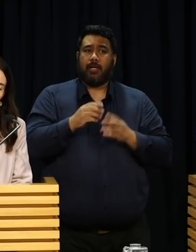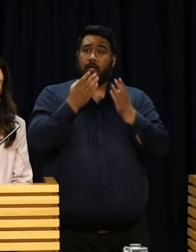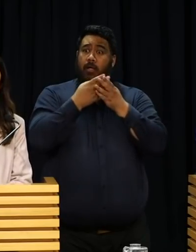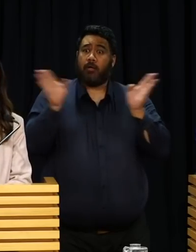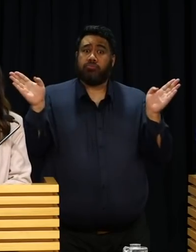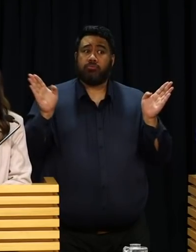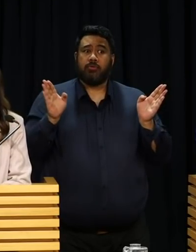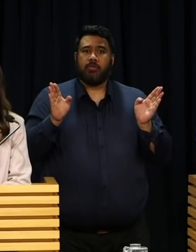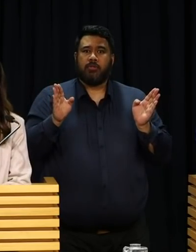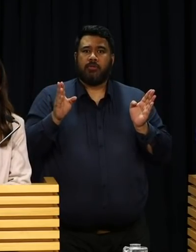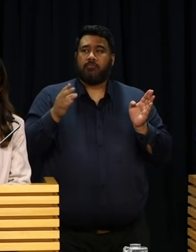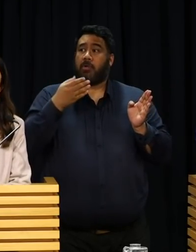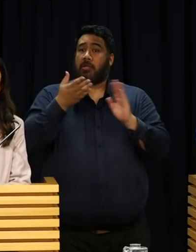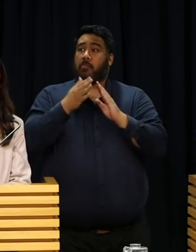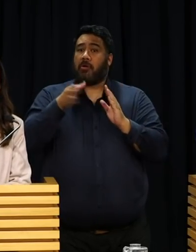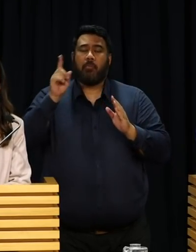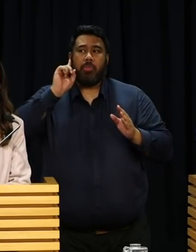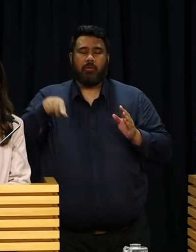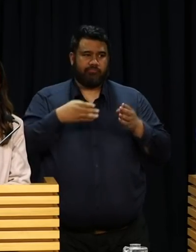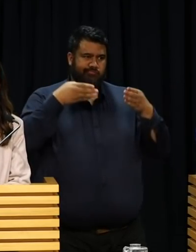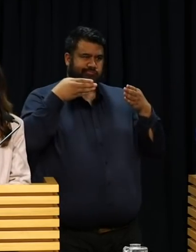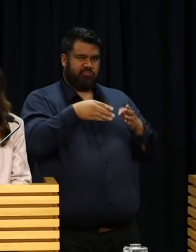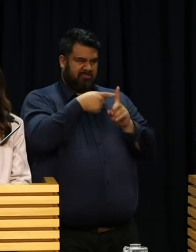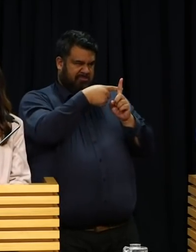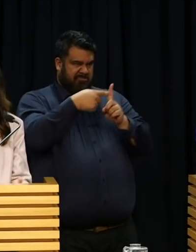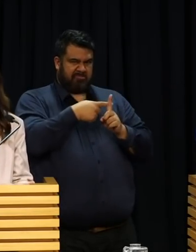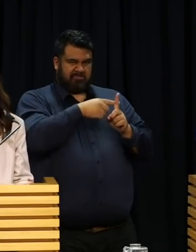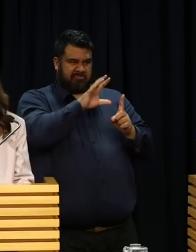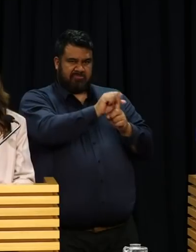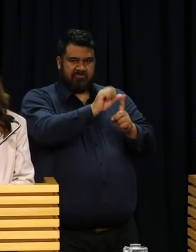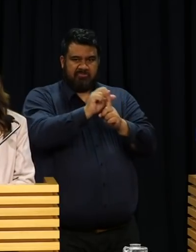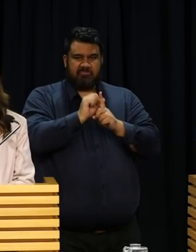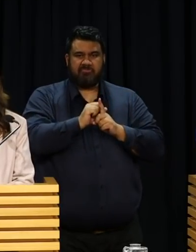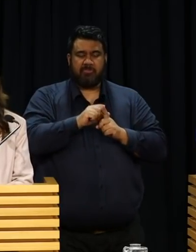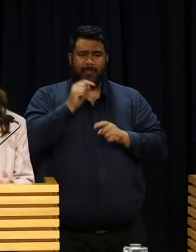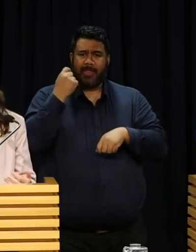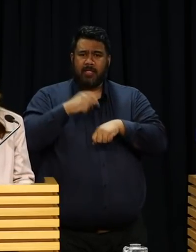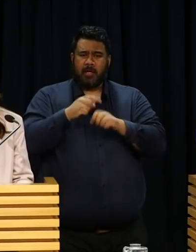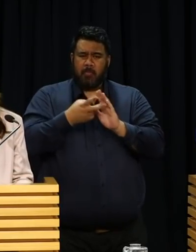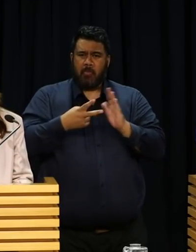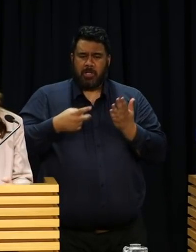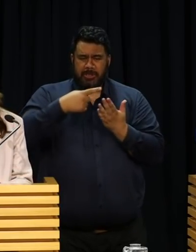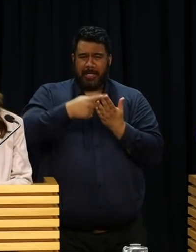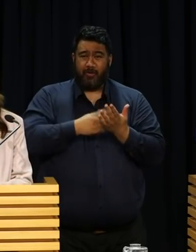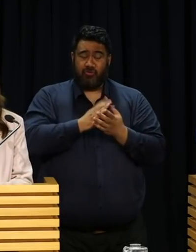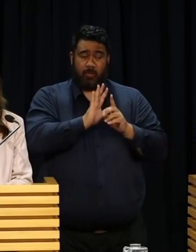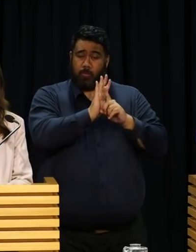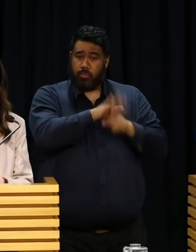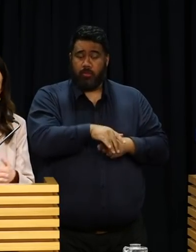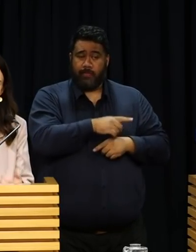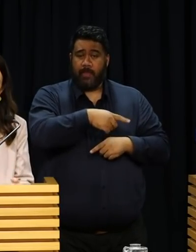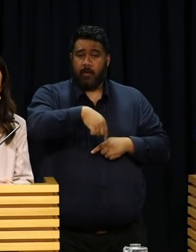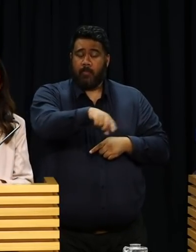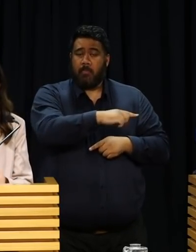Not only were they were targeted using a process and a practice that was really dehumanising,